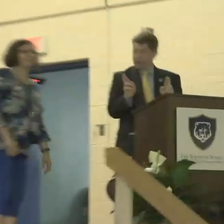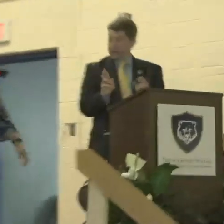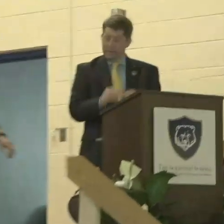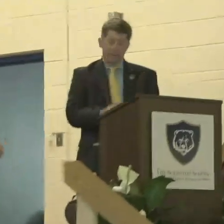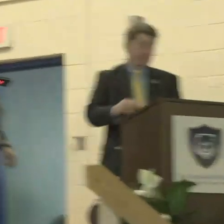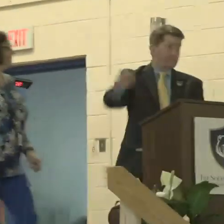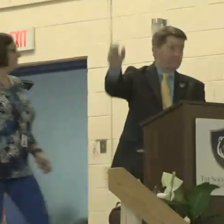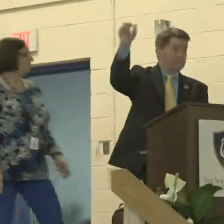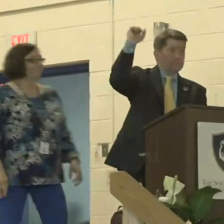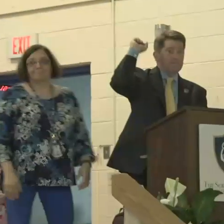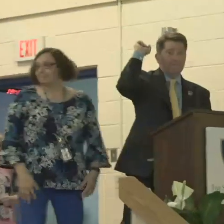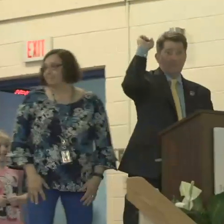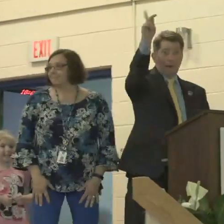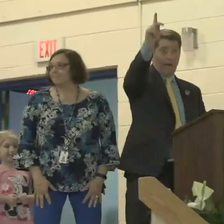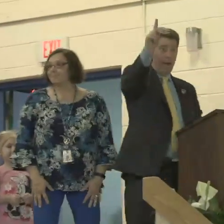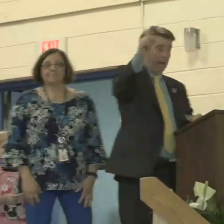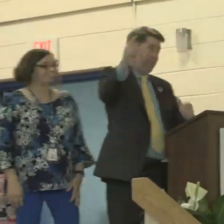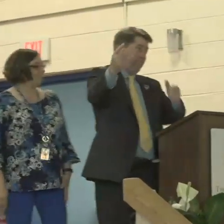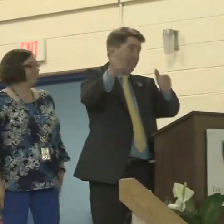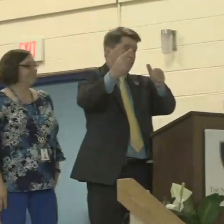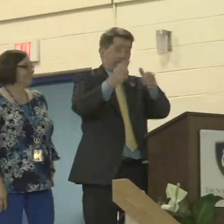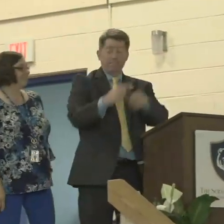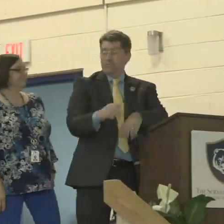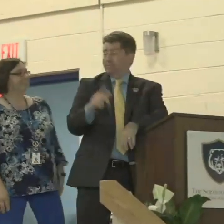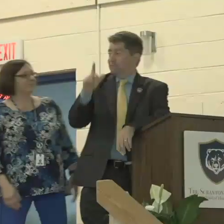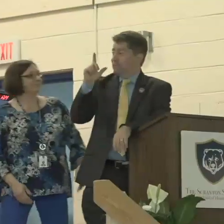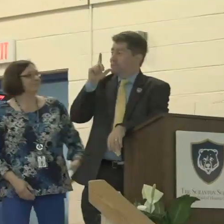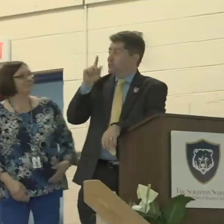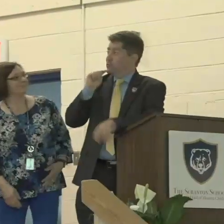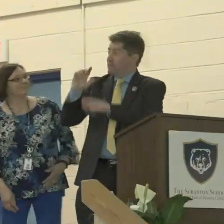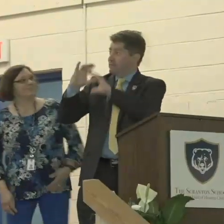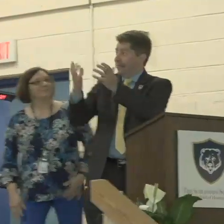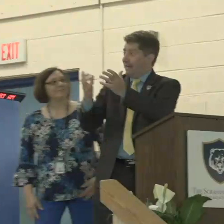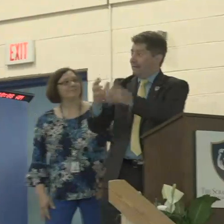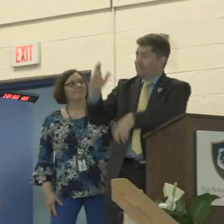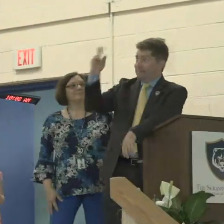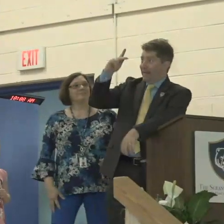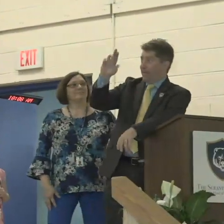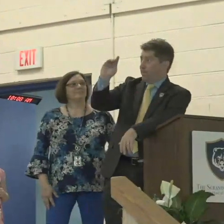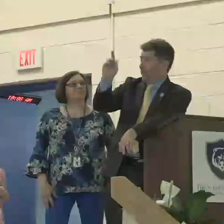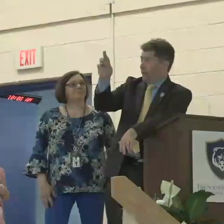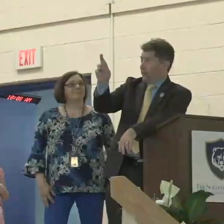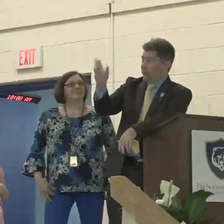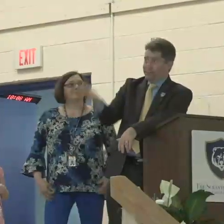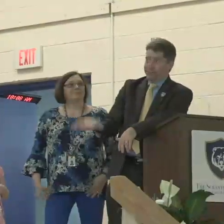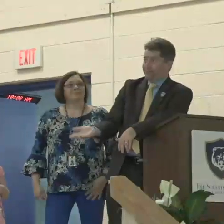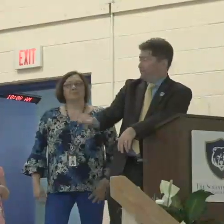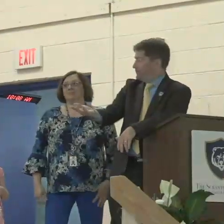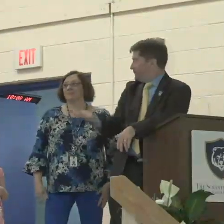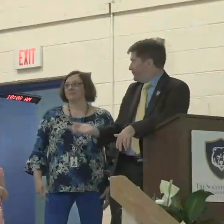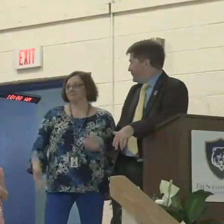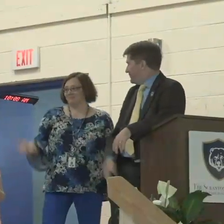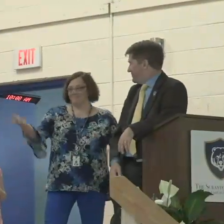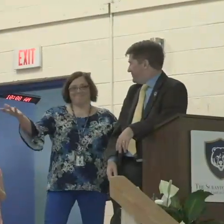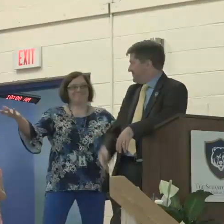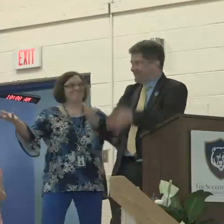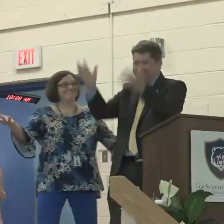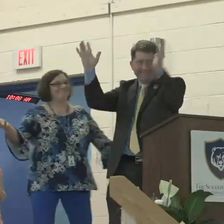All right, are we ready? Okay. So Linda Treat's class, Linda Treat is